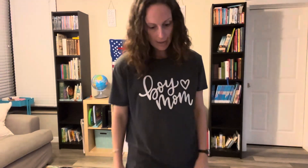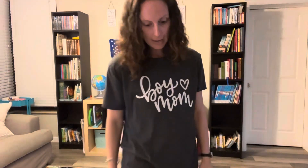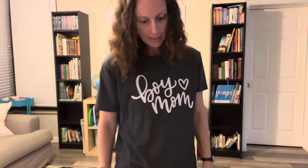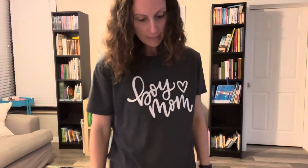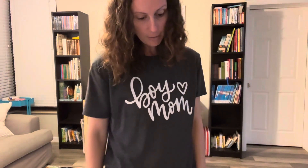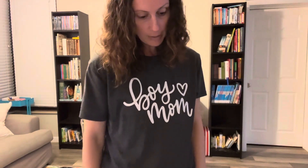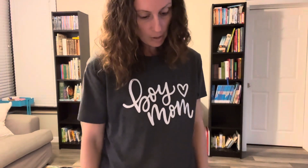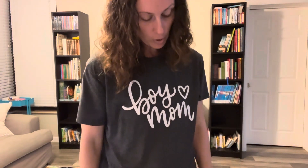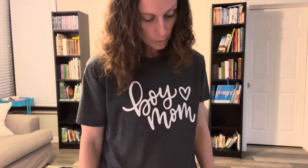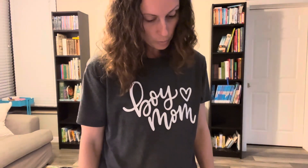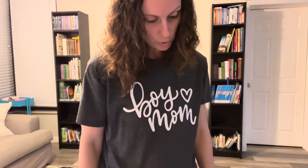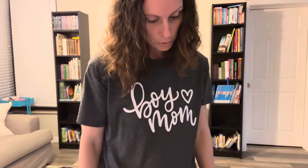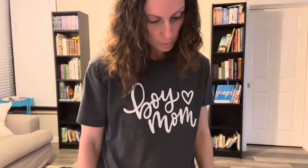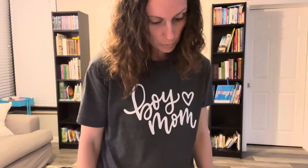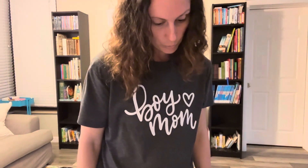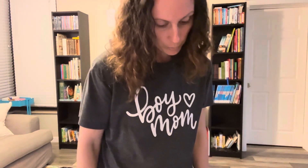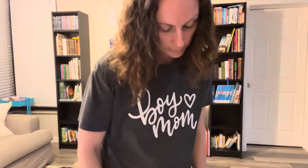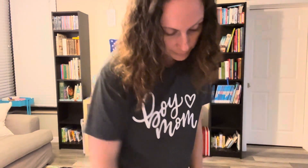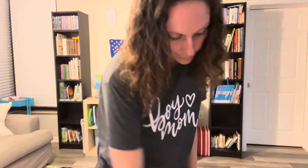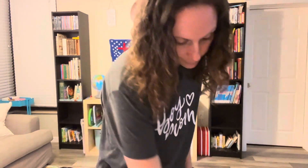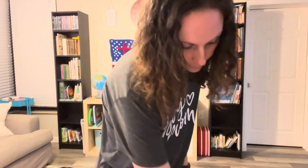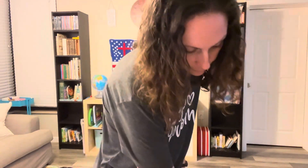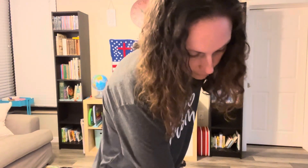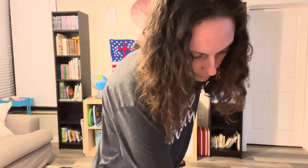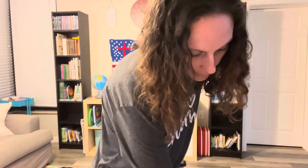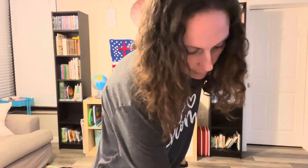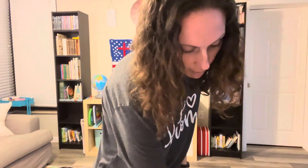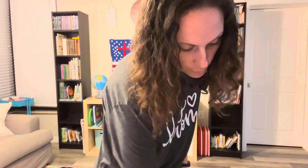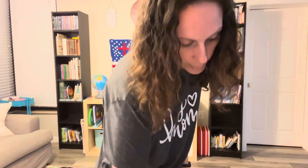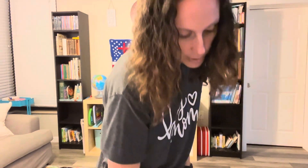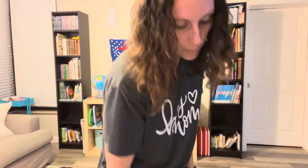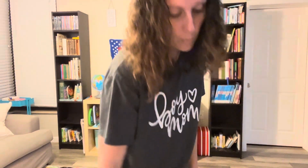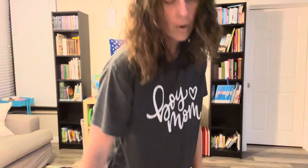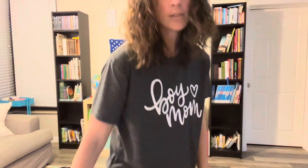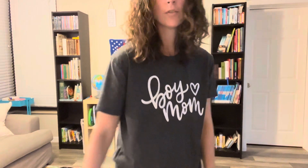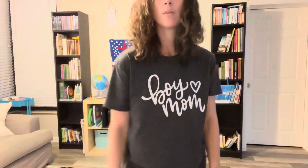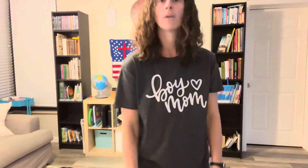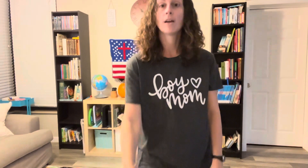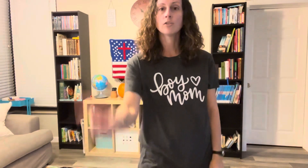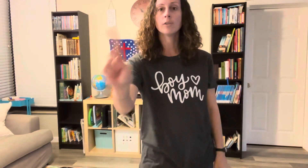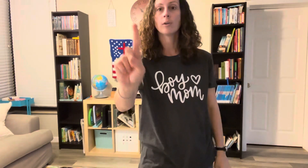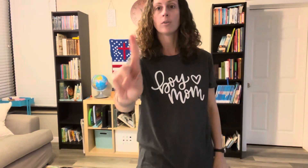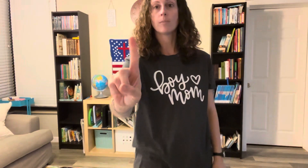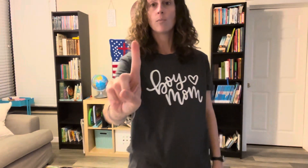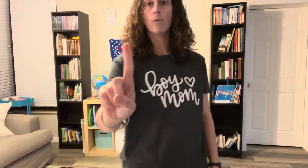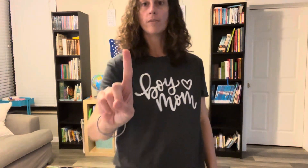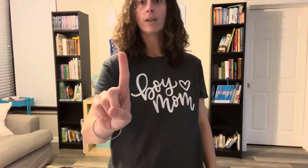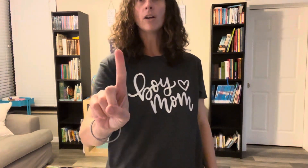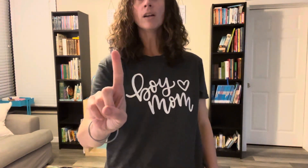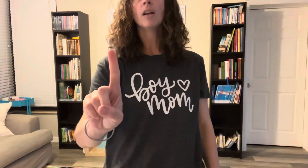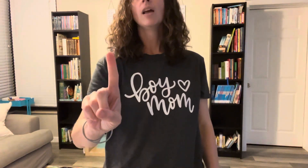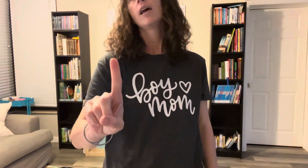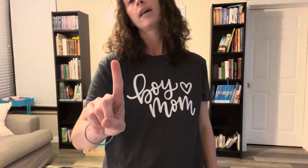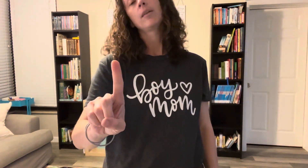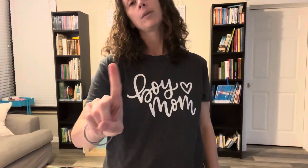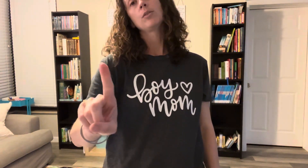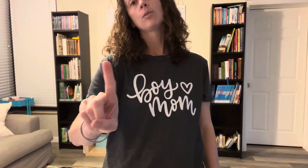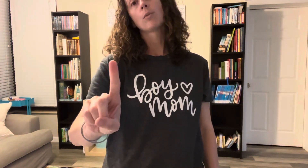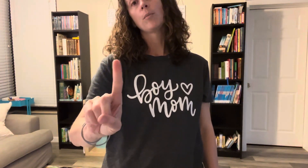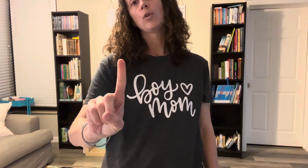And then we go to the 100-Year War. So for 100, we hold up one finger, and then we do the Roman